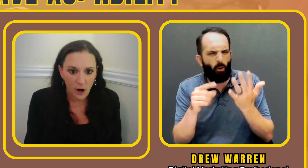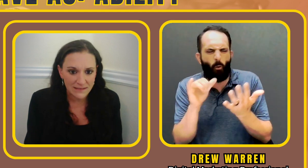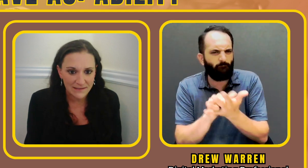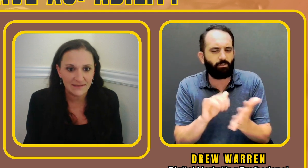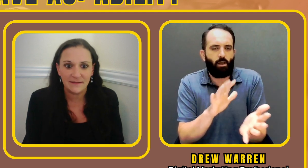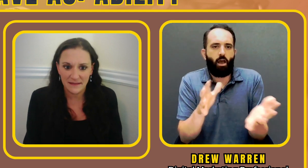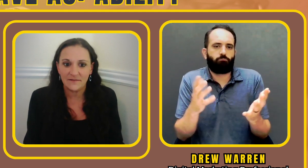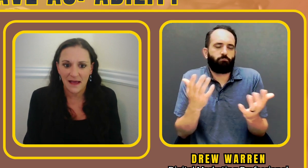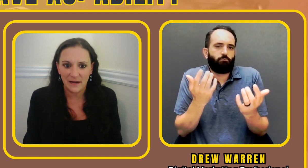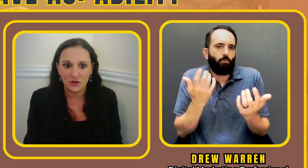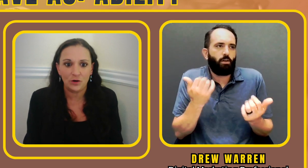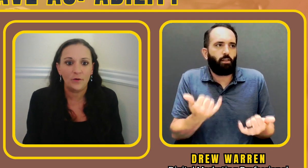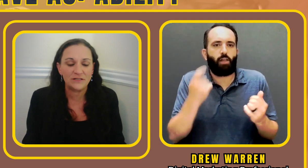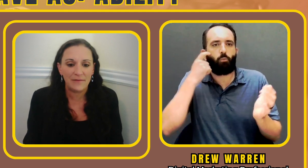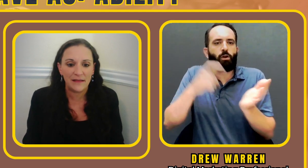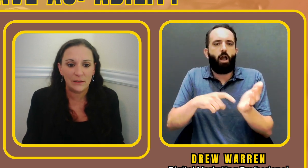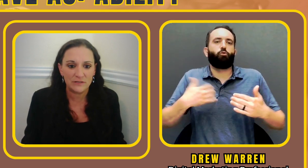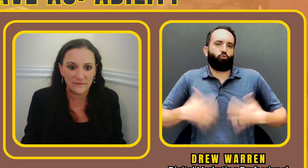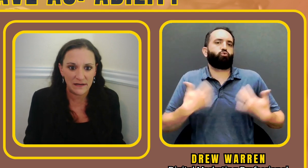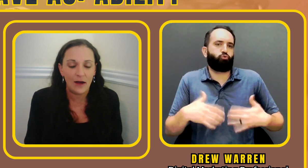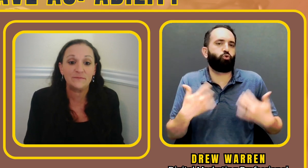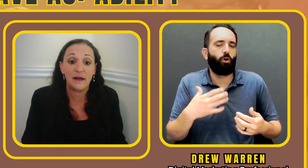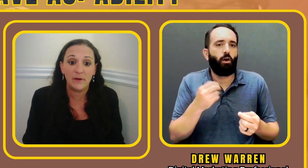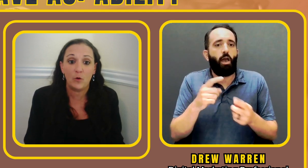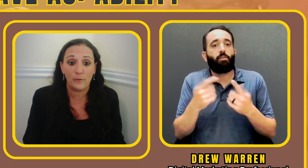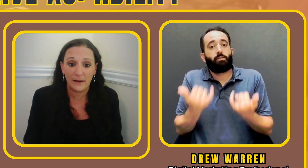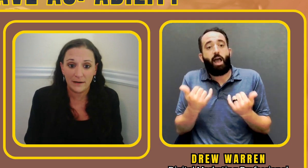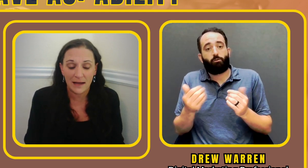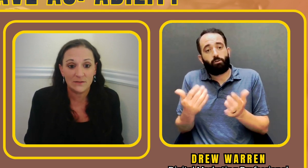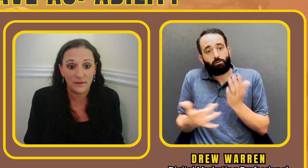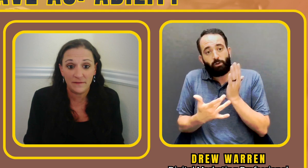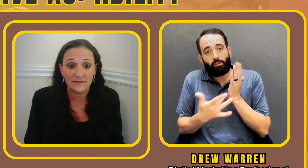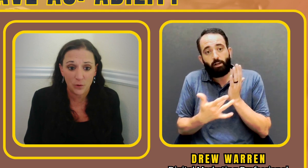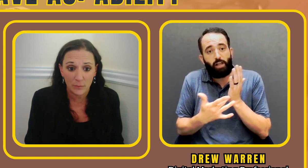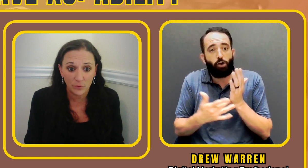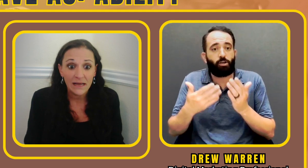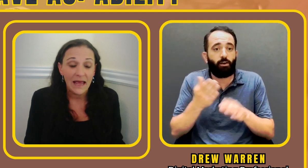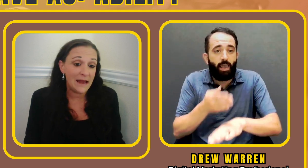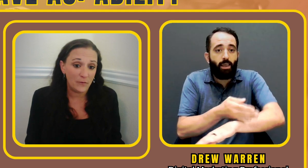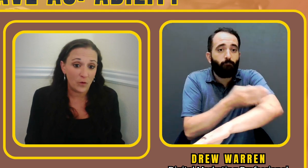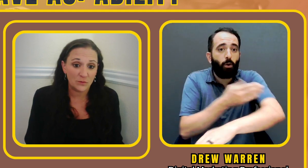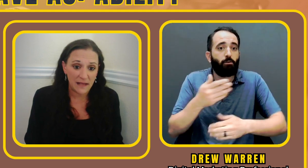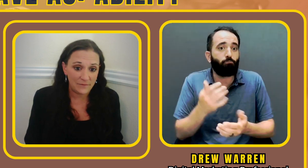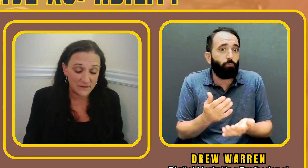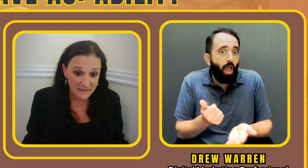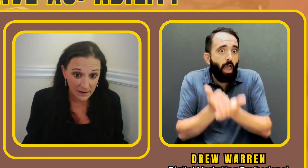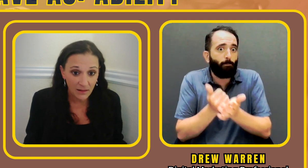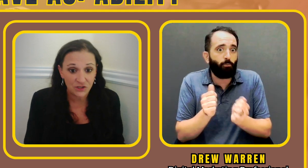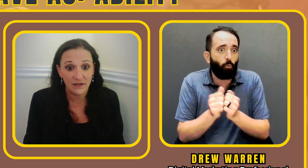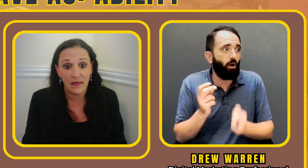interview processes and things of that nature, just having that inclusivity, now it's becoming more recognized. So I think that's incredible. And now, of course, with the